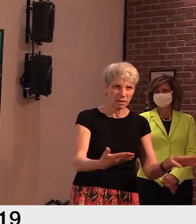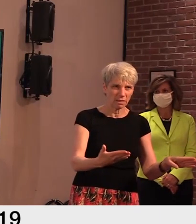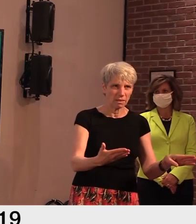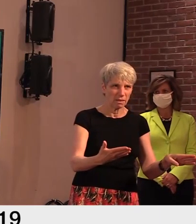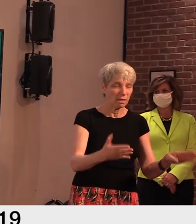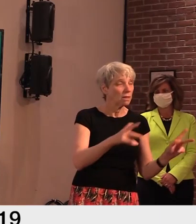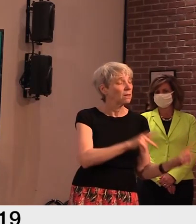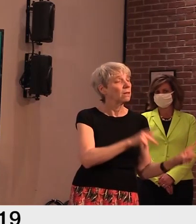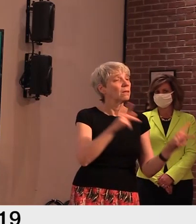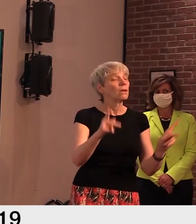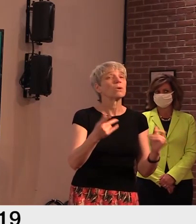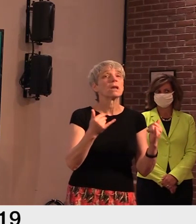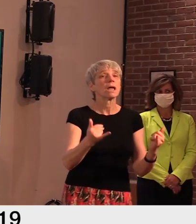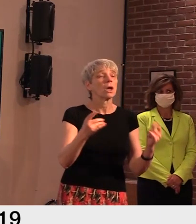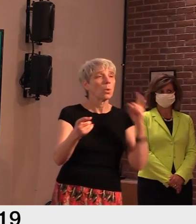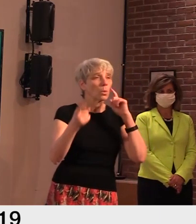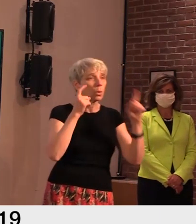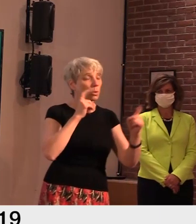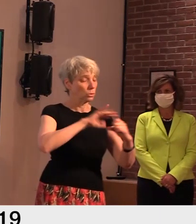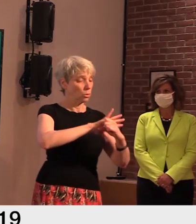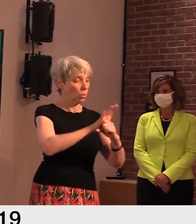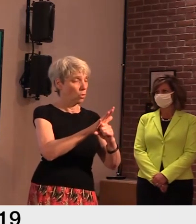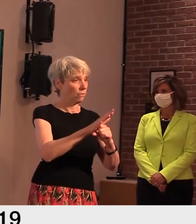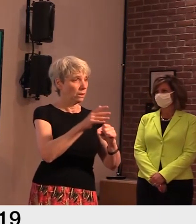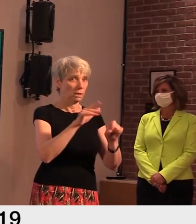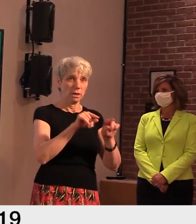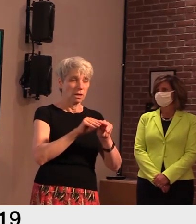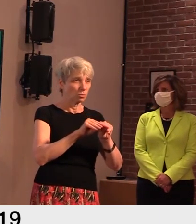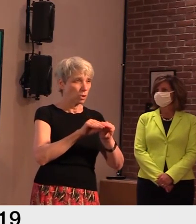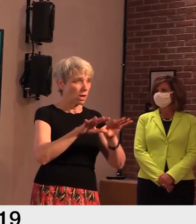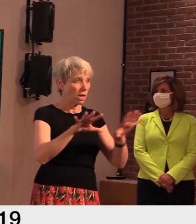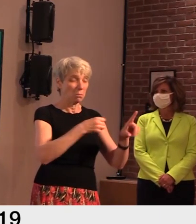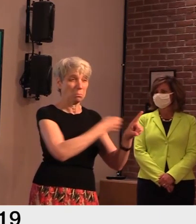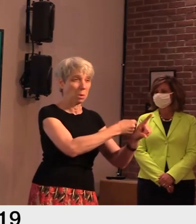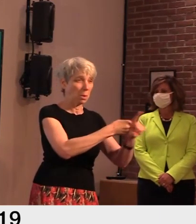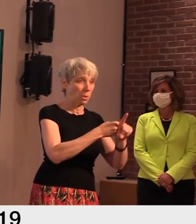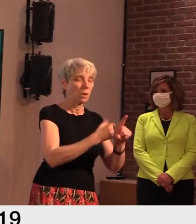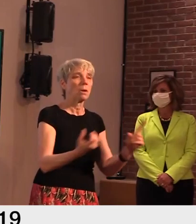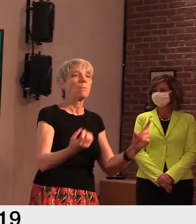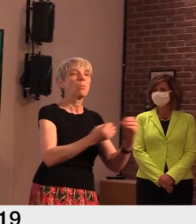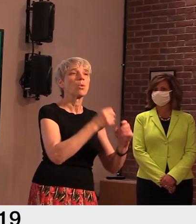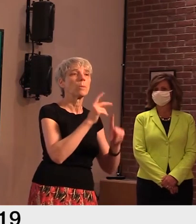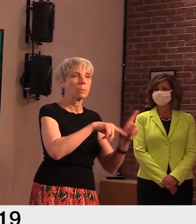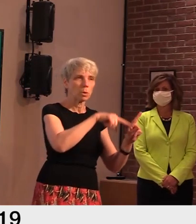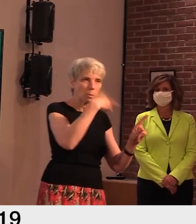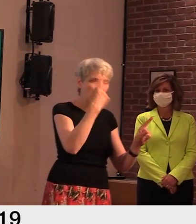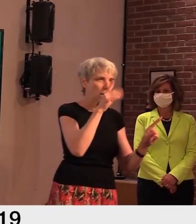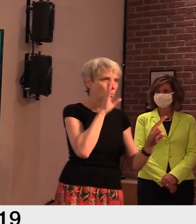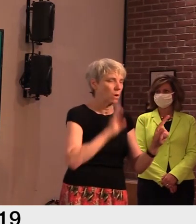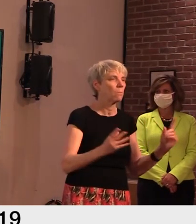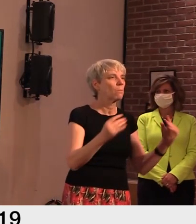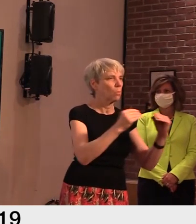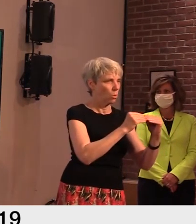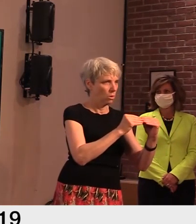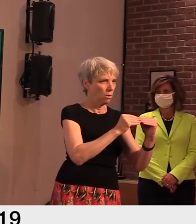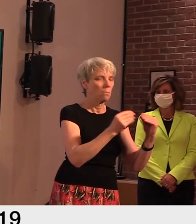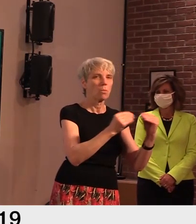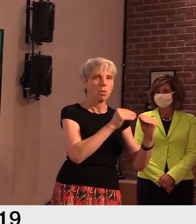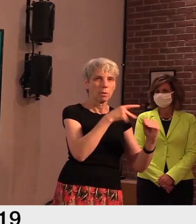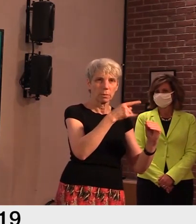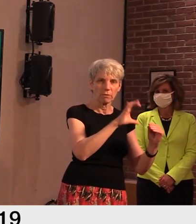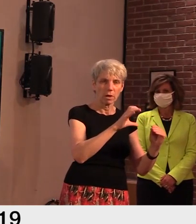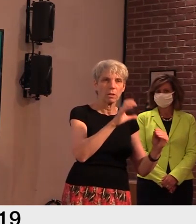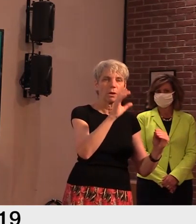other forms of discrimination that directly lead to worse health outcomes. Just like those that we are